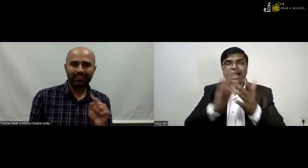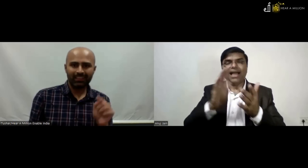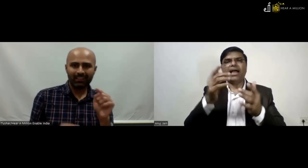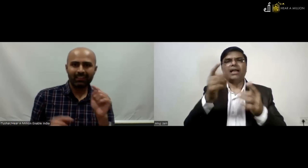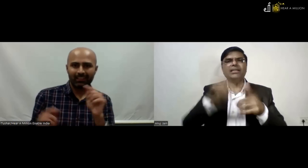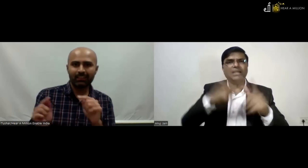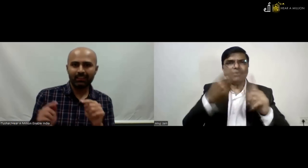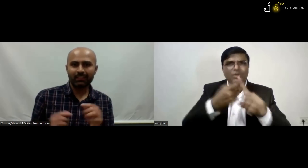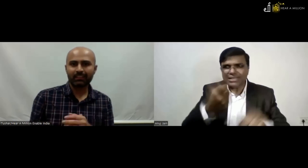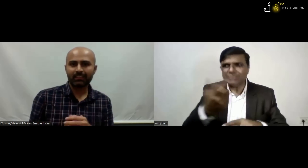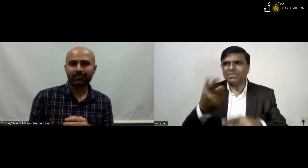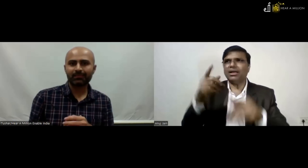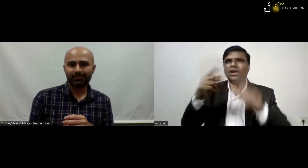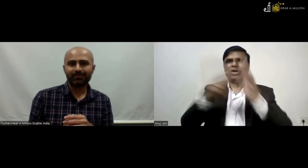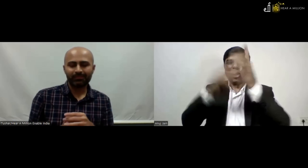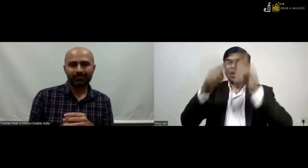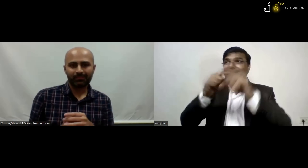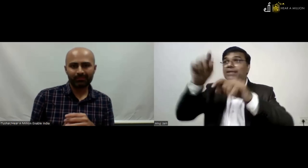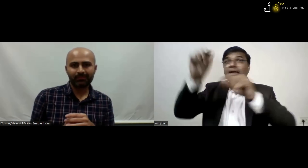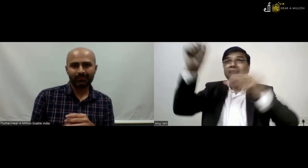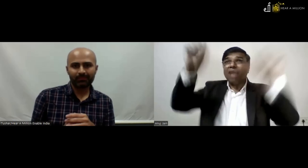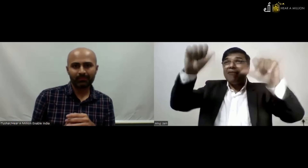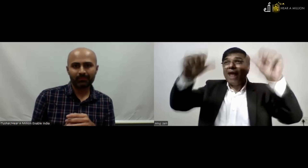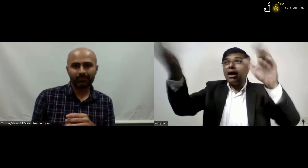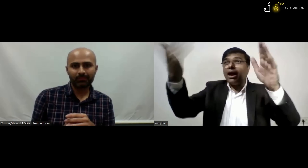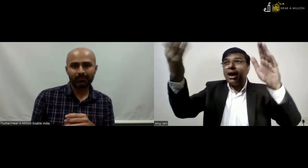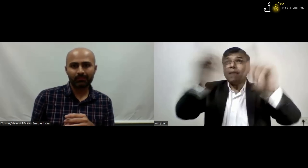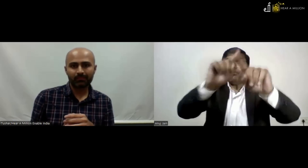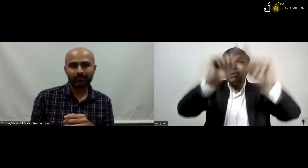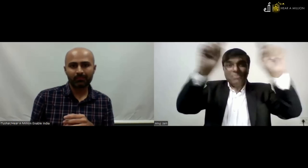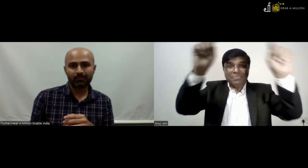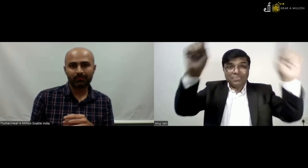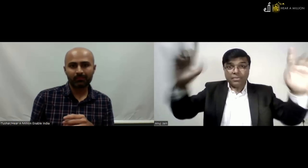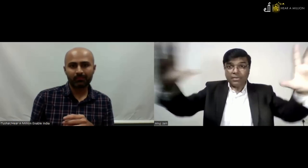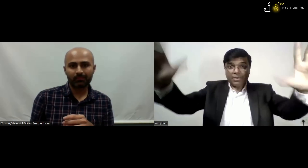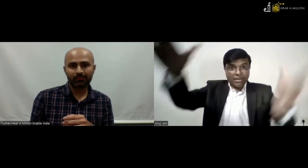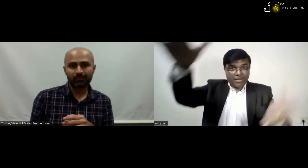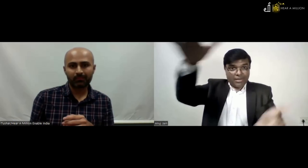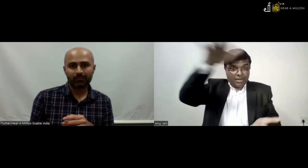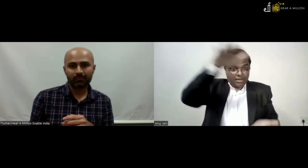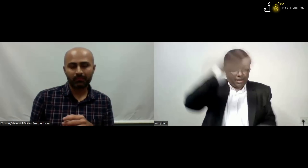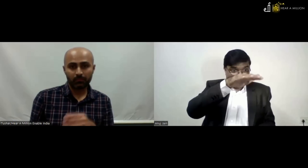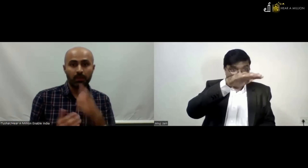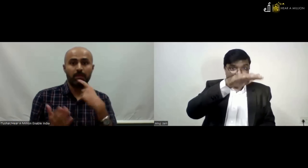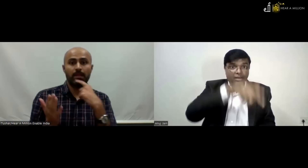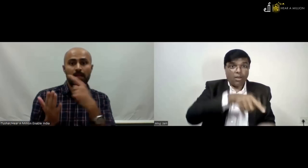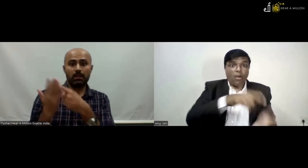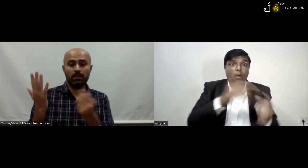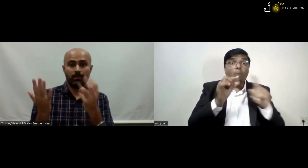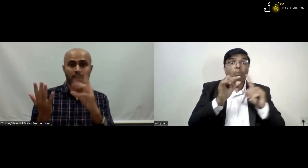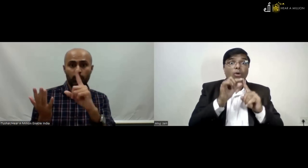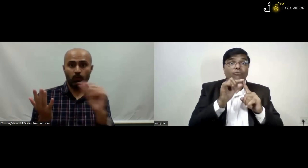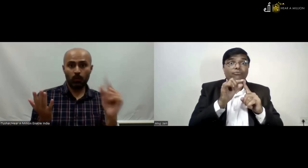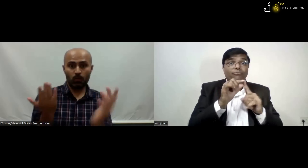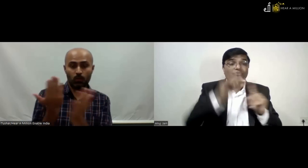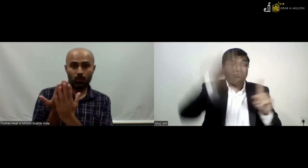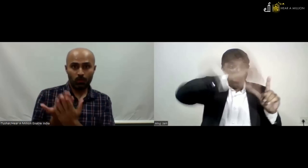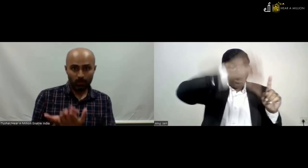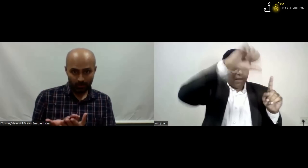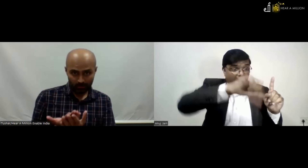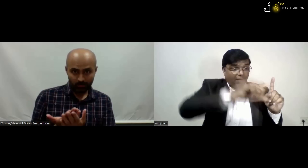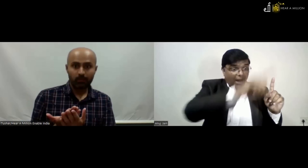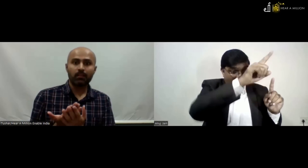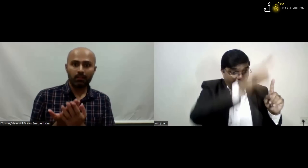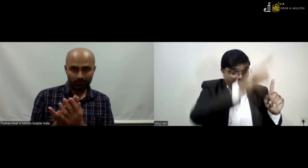Gujarat, and other states, Jammu Kashmir, northeastern states, wherever people are facing issues with